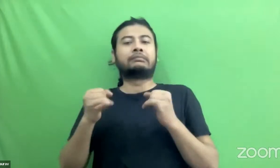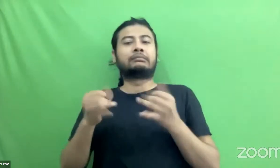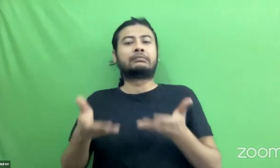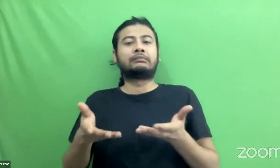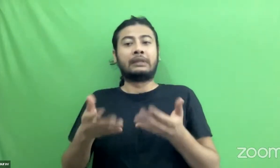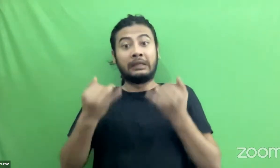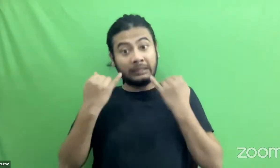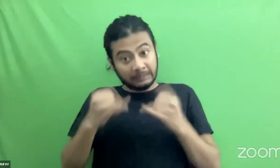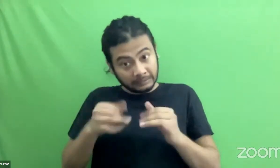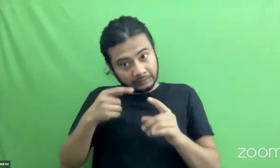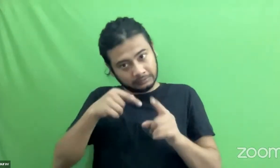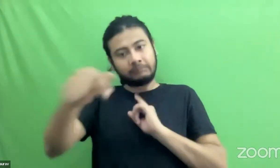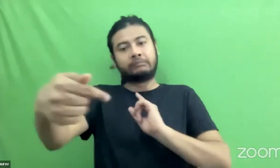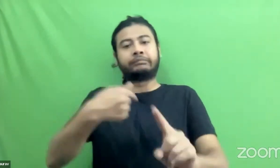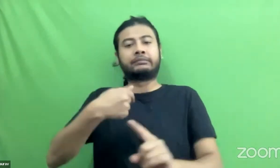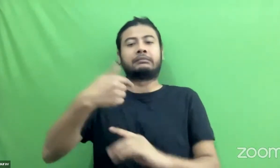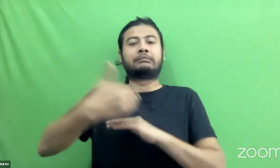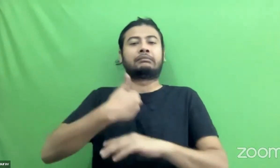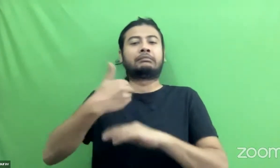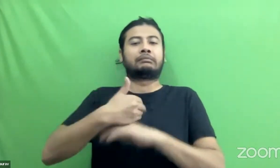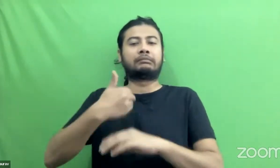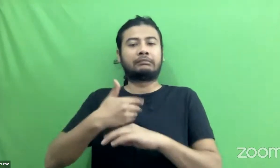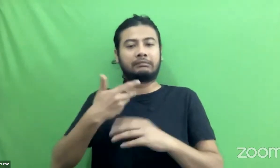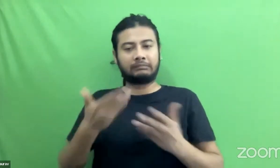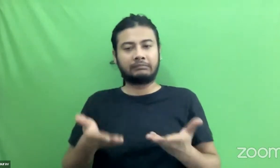And what are good karmas? Like eating vegetarian food,